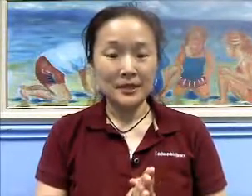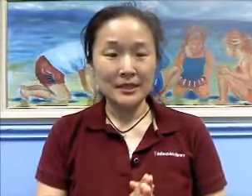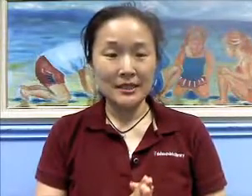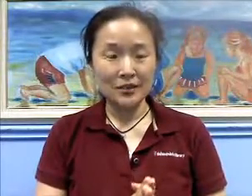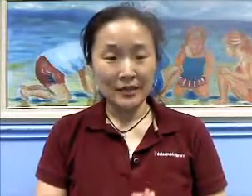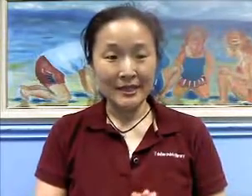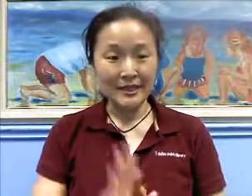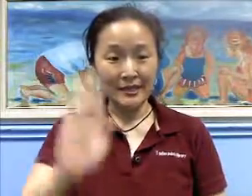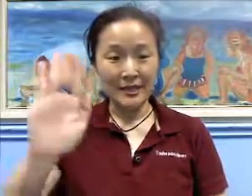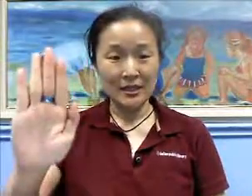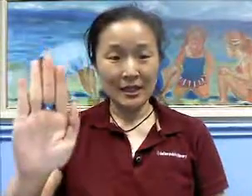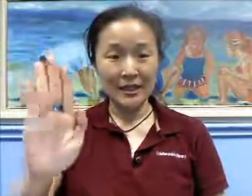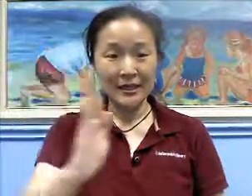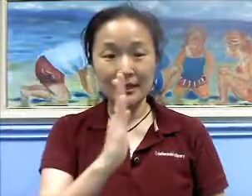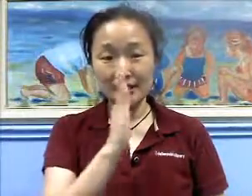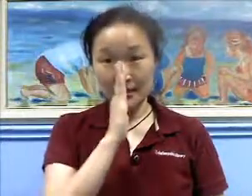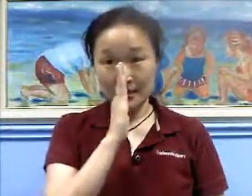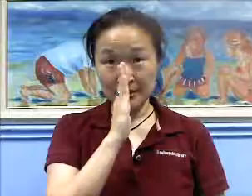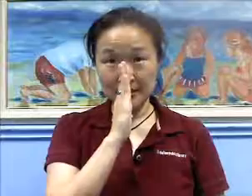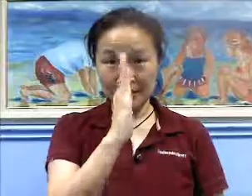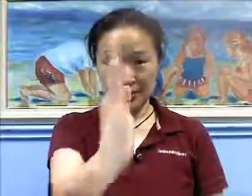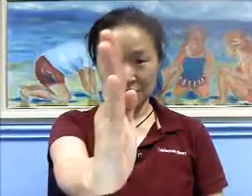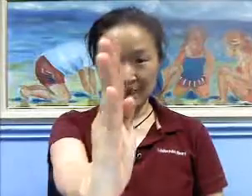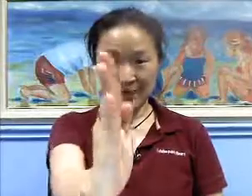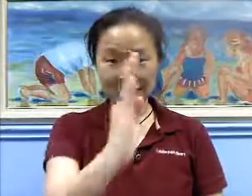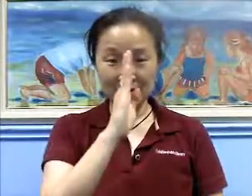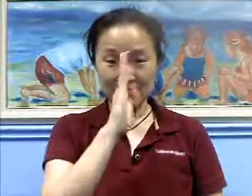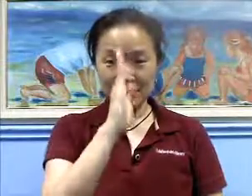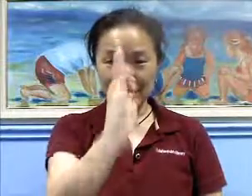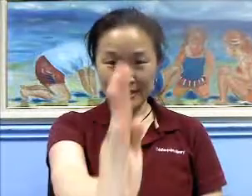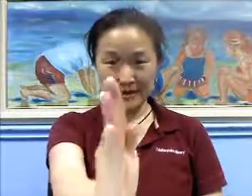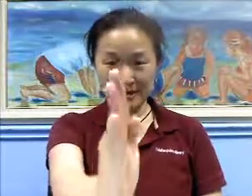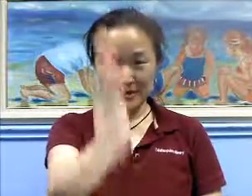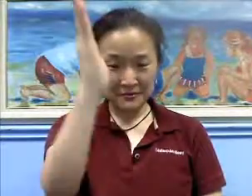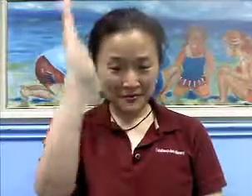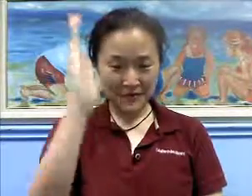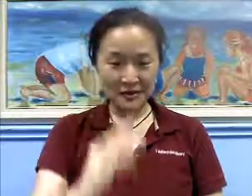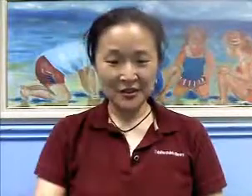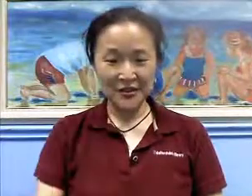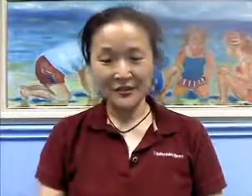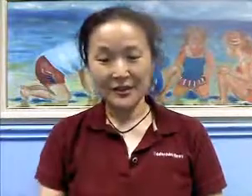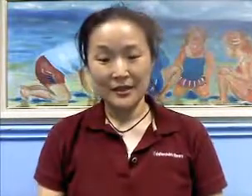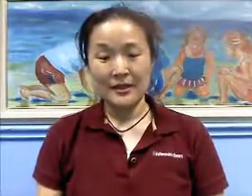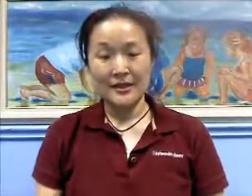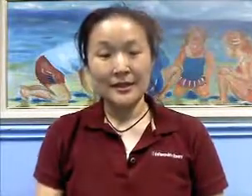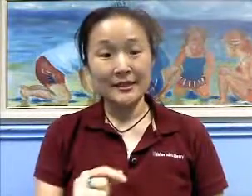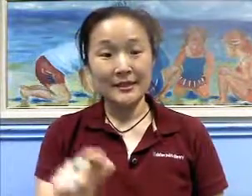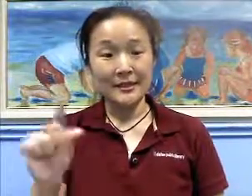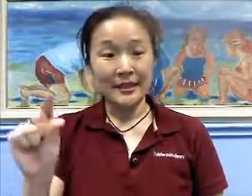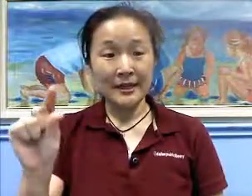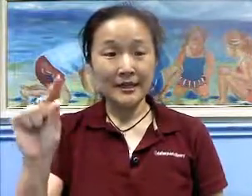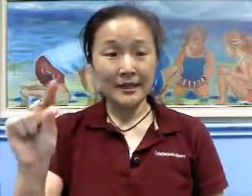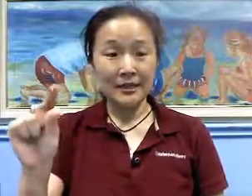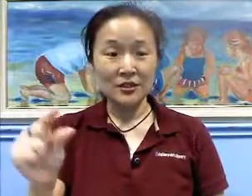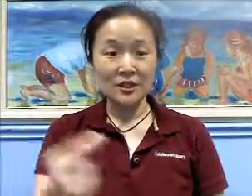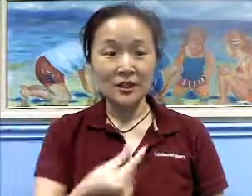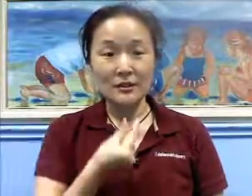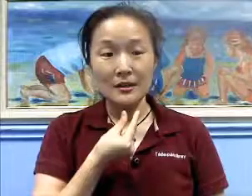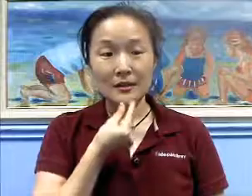is straight. Take a hand like this and just straight. You know, you're straight and narrow. There you go. Next is gay. Take a G, tap